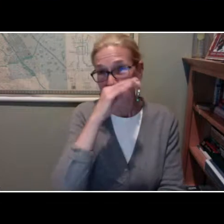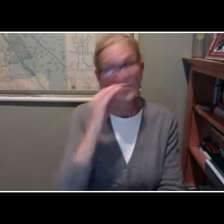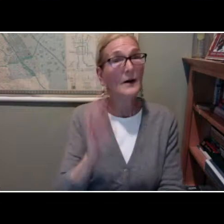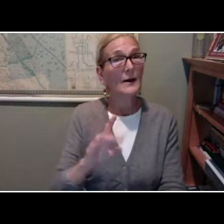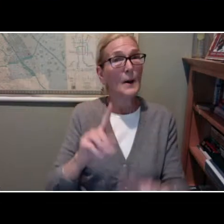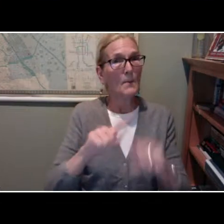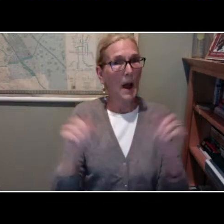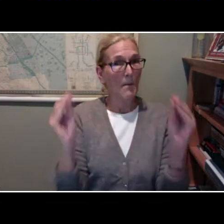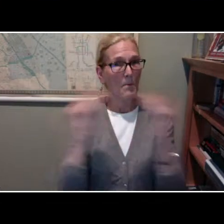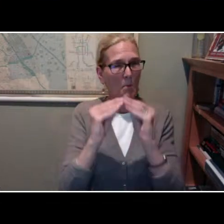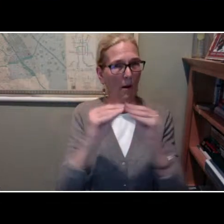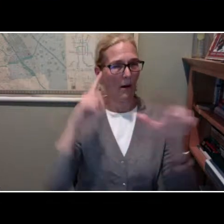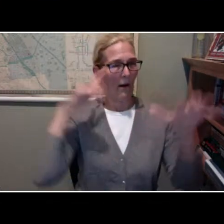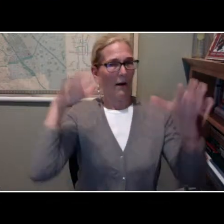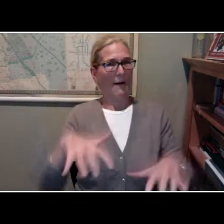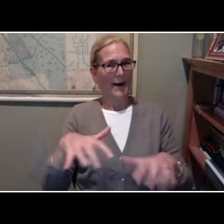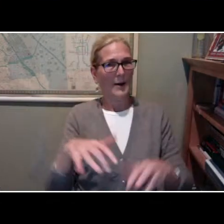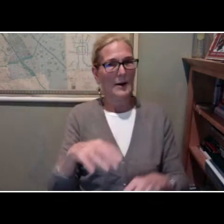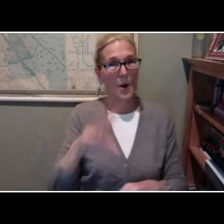child?